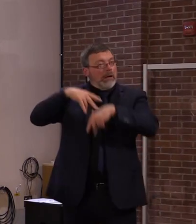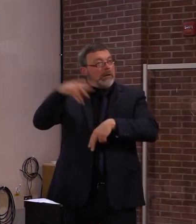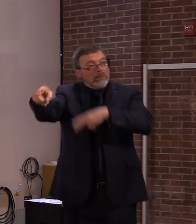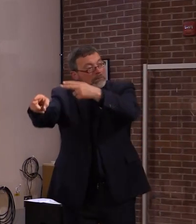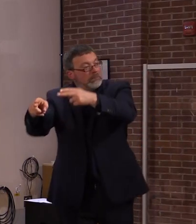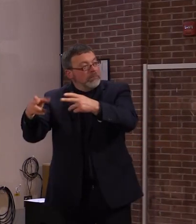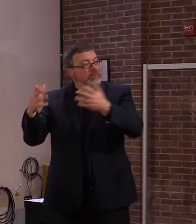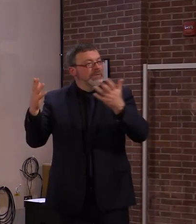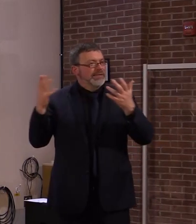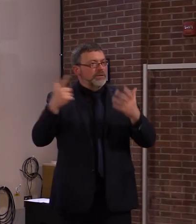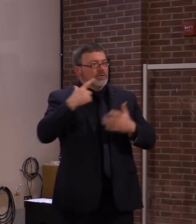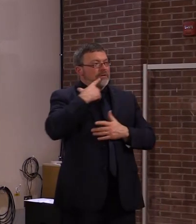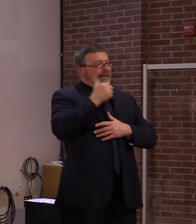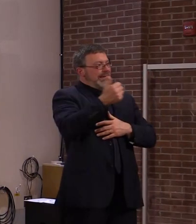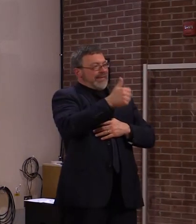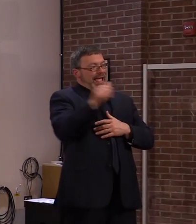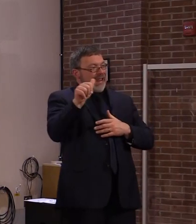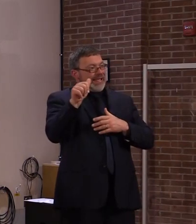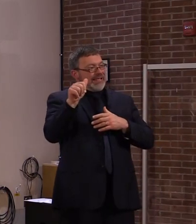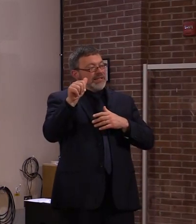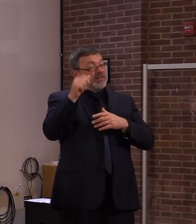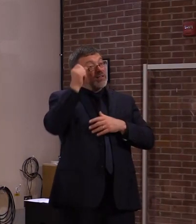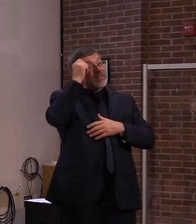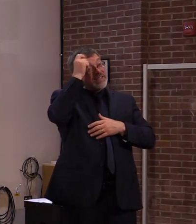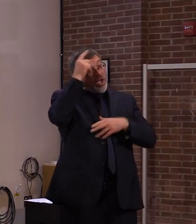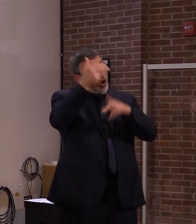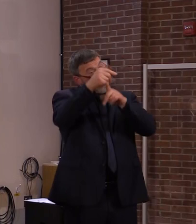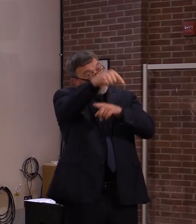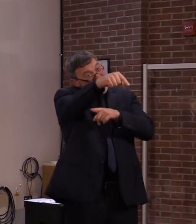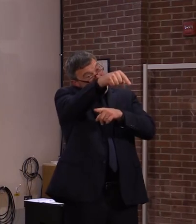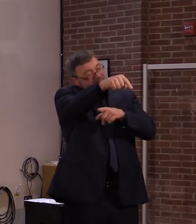are limited in the hotel motel program by the number of